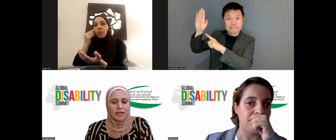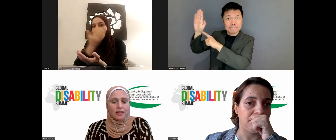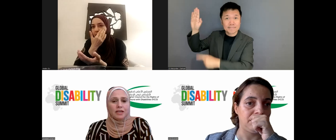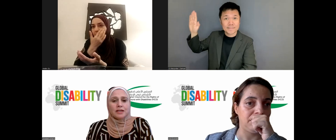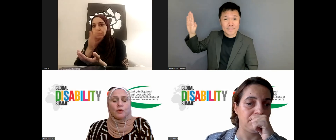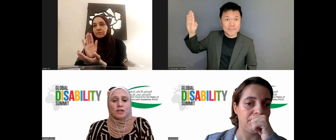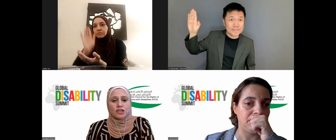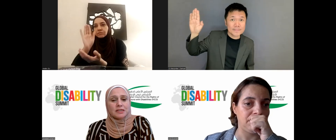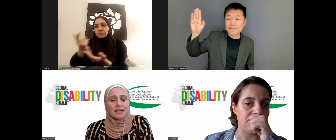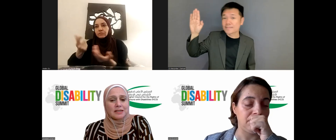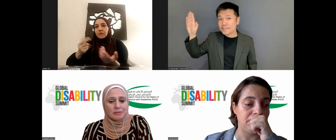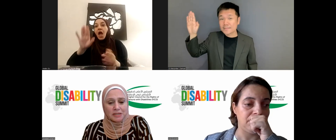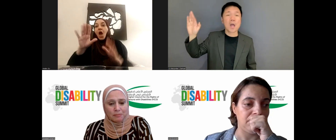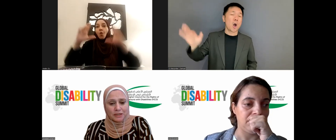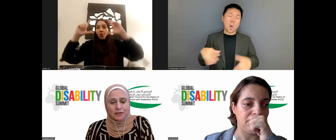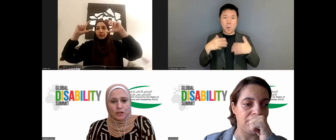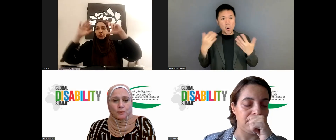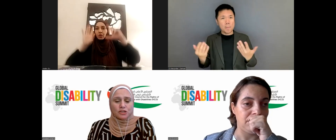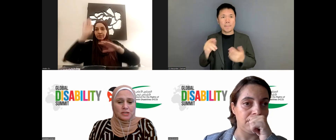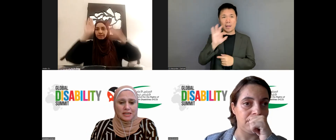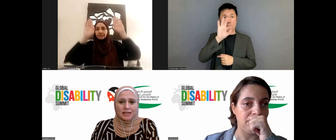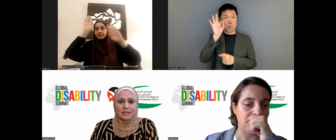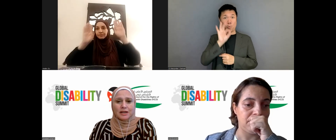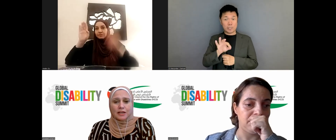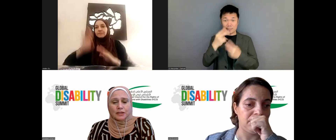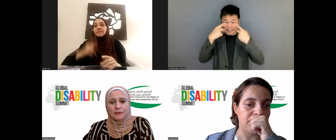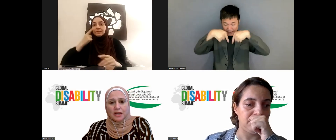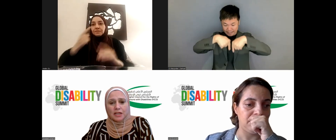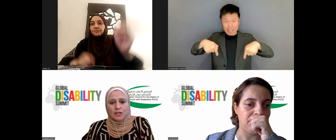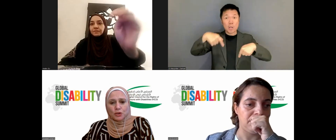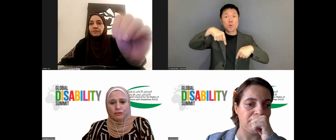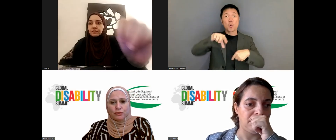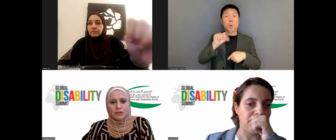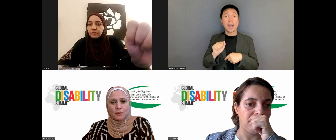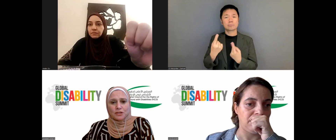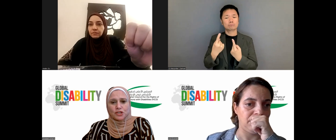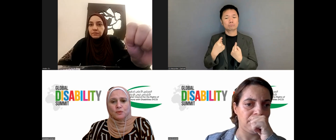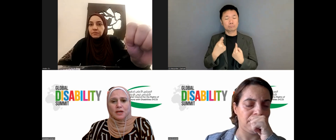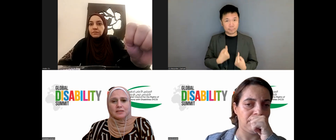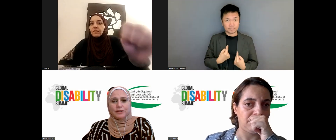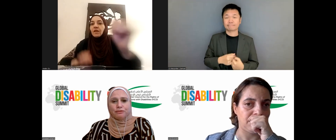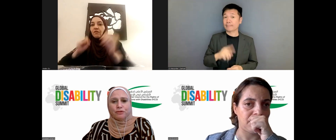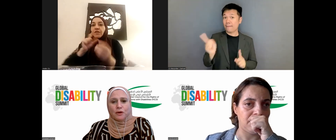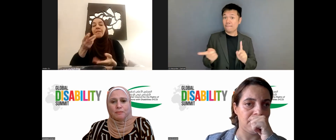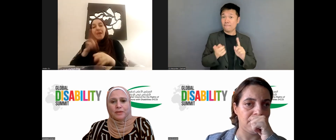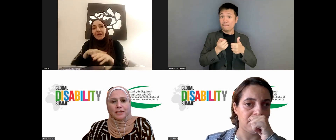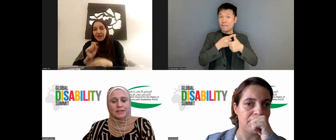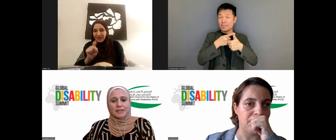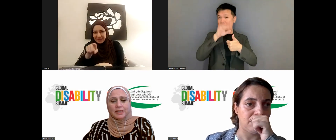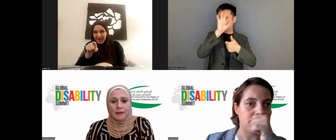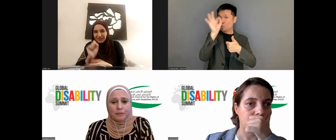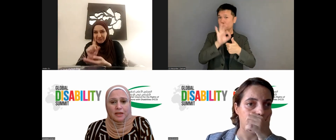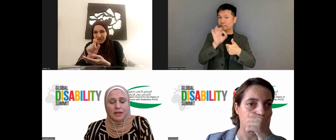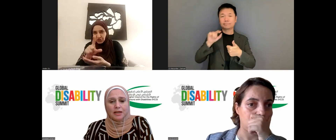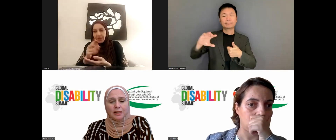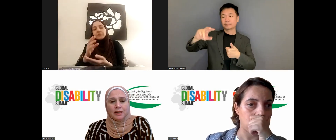with the questions that has been submitted on the questions and answer icon. So the first question was from